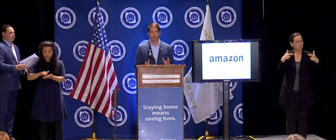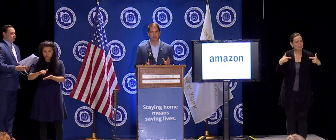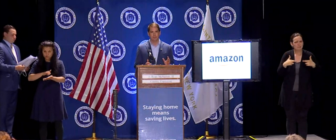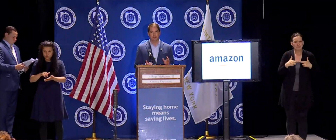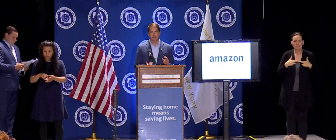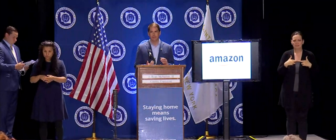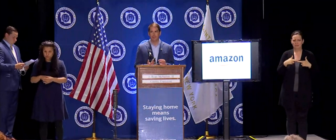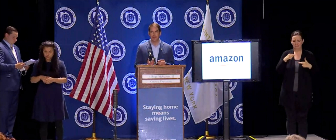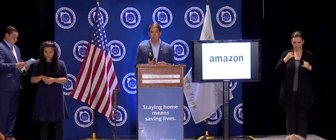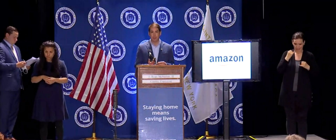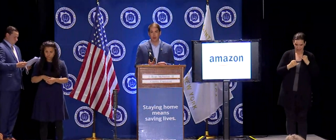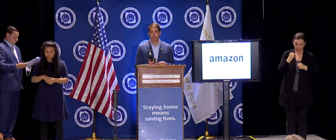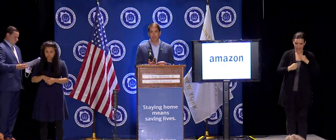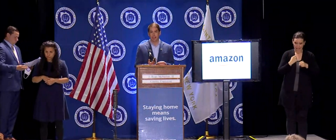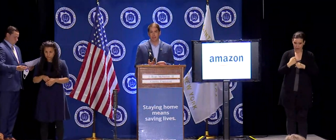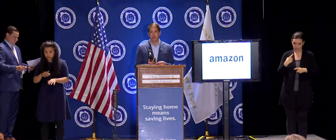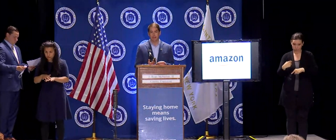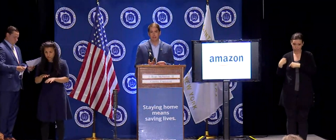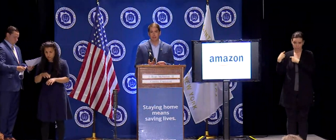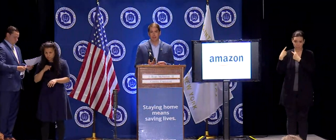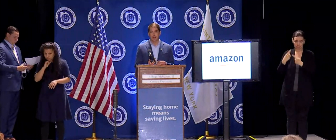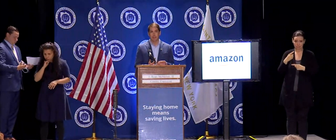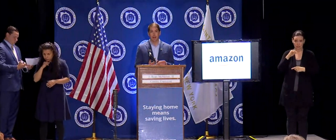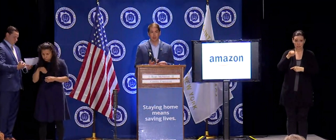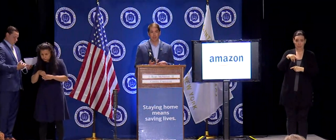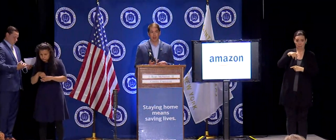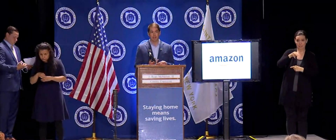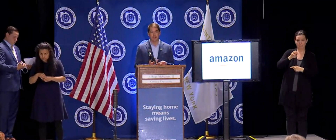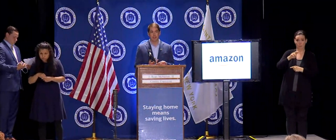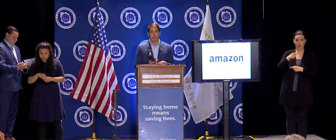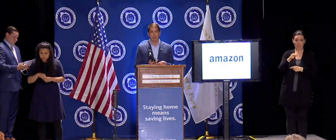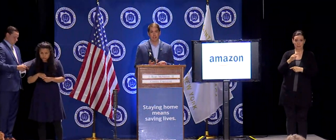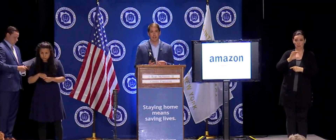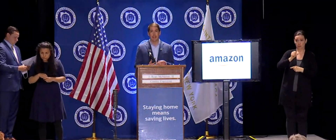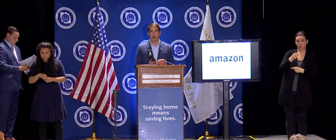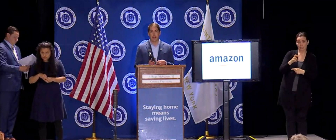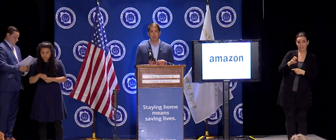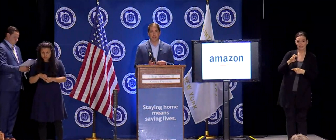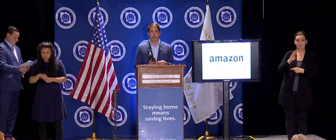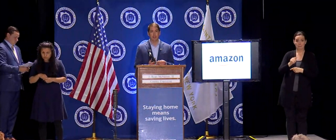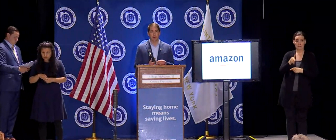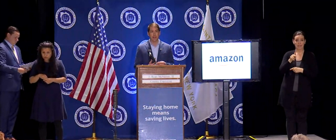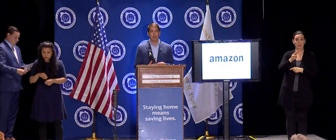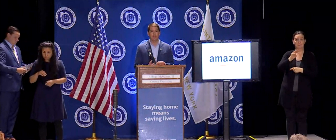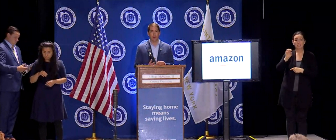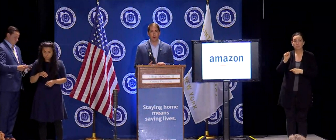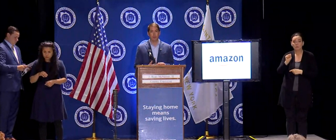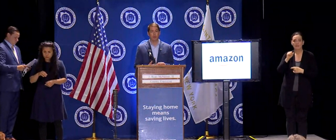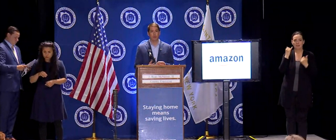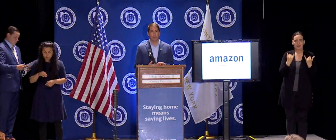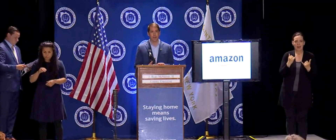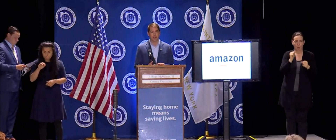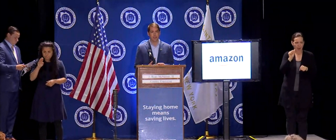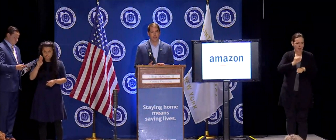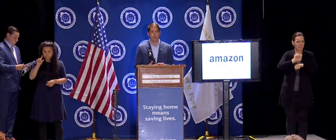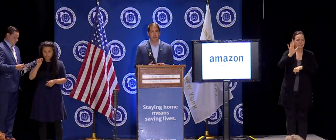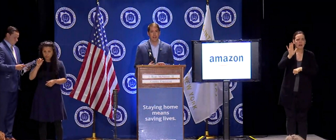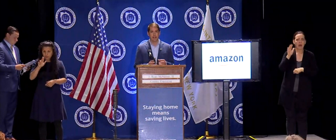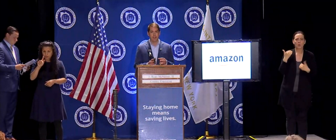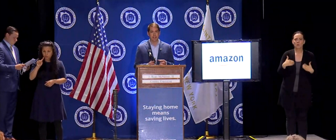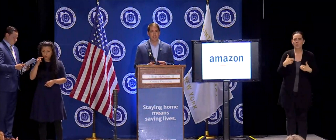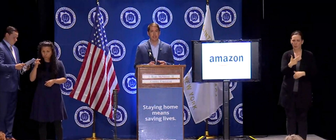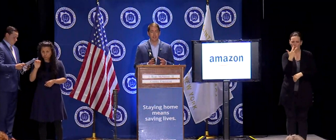or so, JP Morgan Chase, Microsoft, and now Amazon, three global